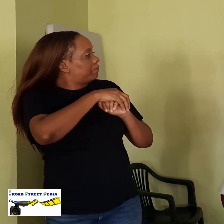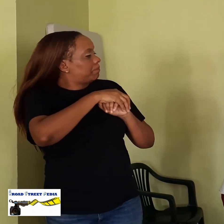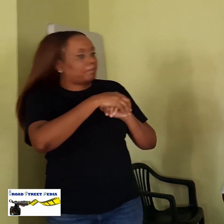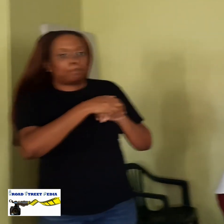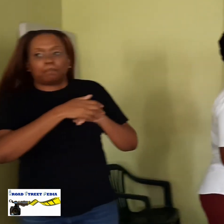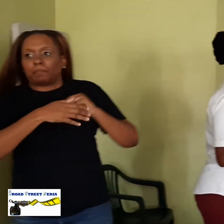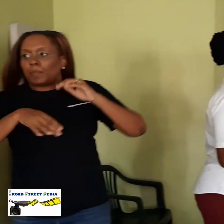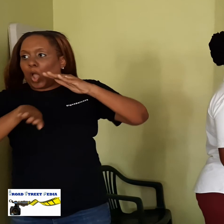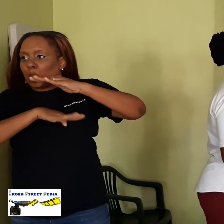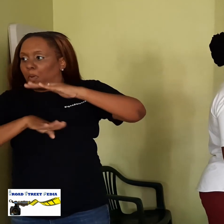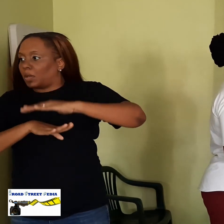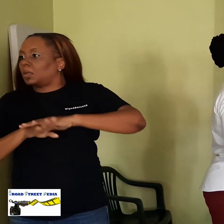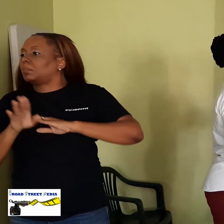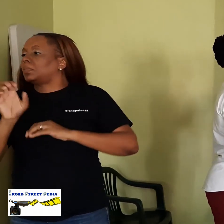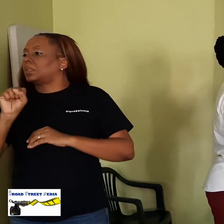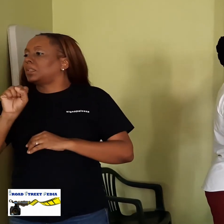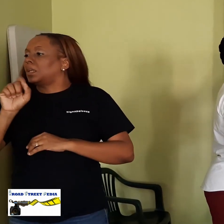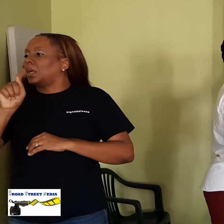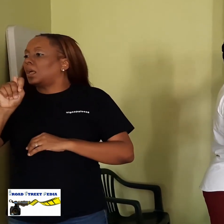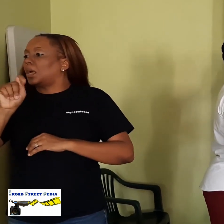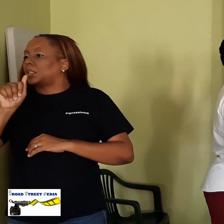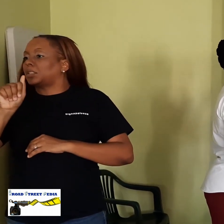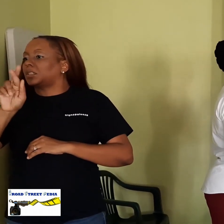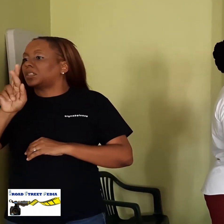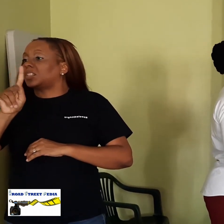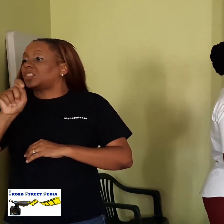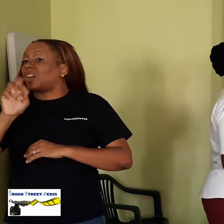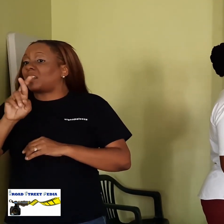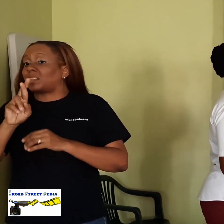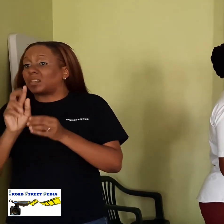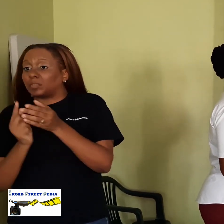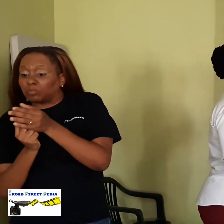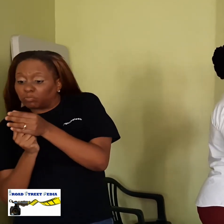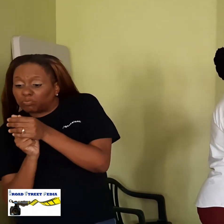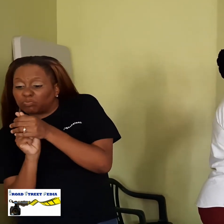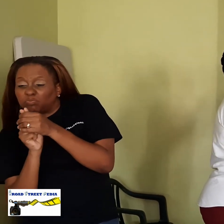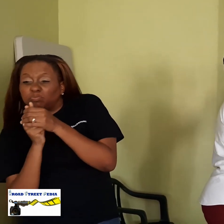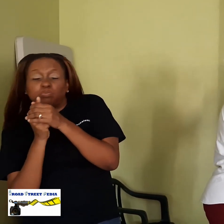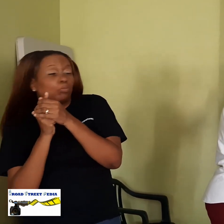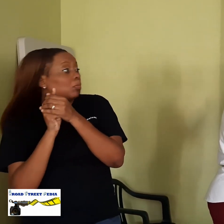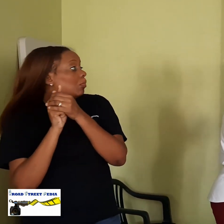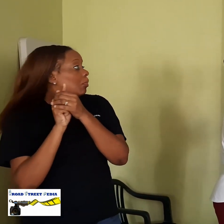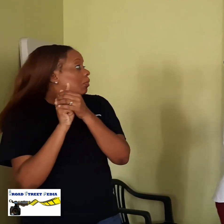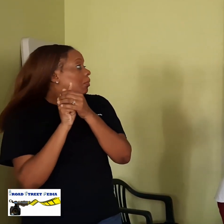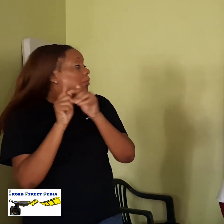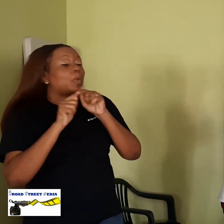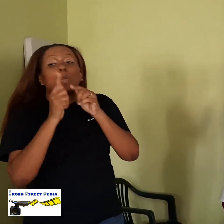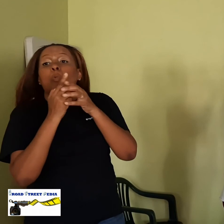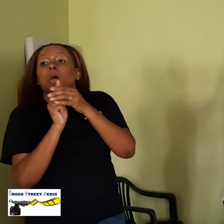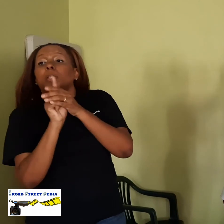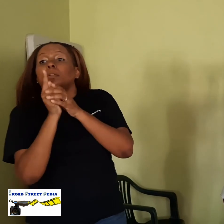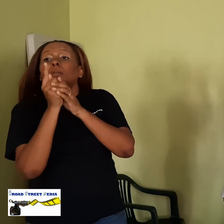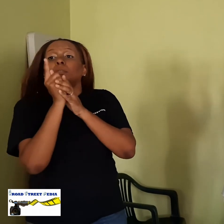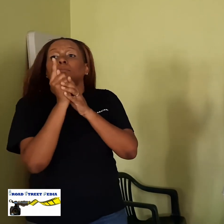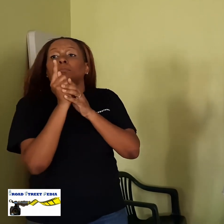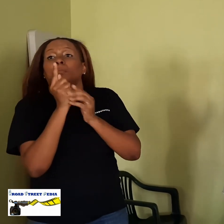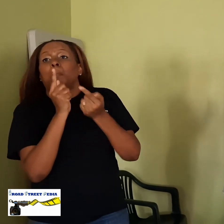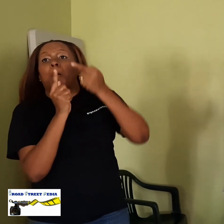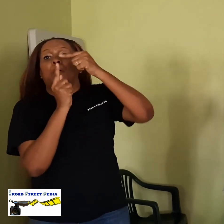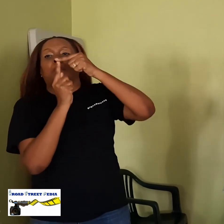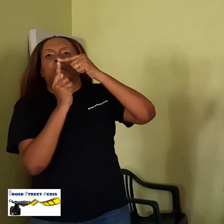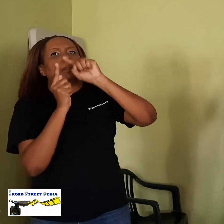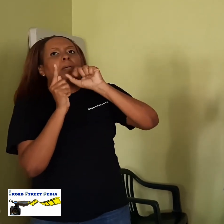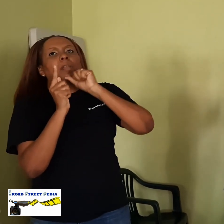the seedling tray. So clearly we see you cut it above. If you go too